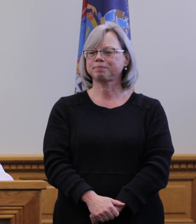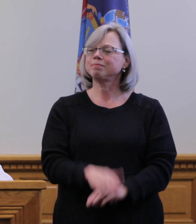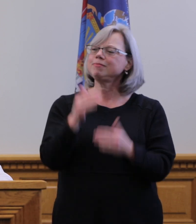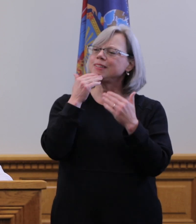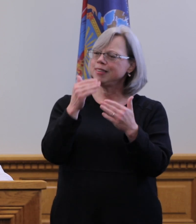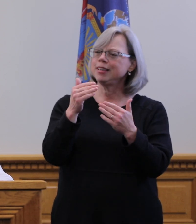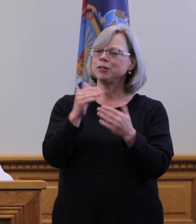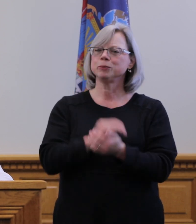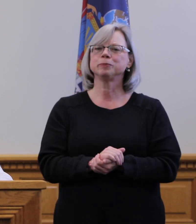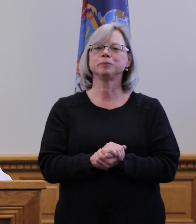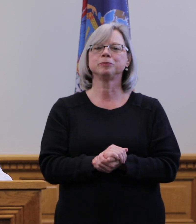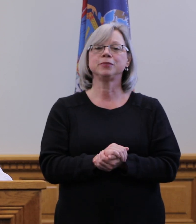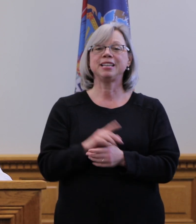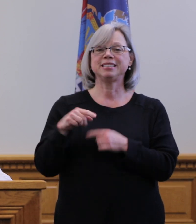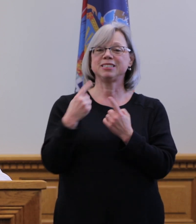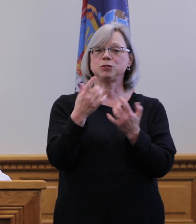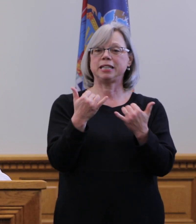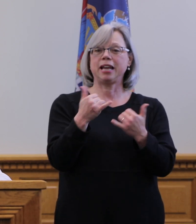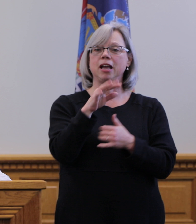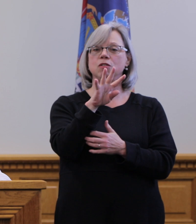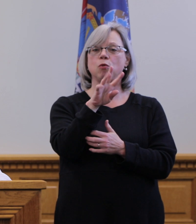Thank you, Teresa. As of today,